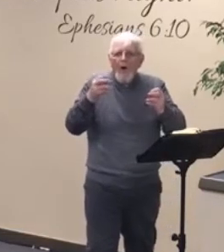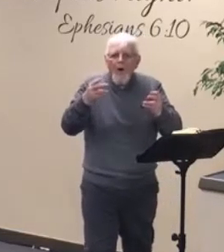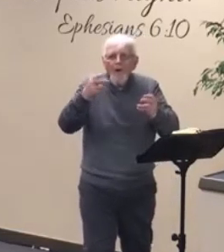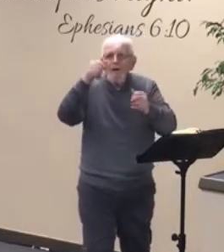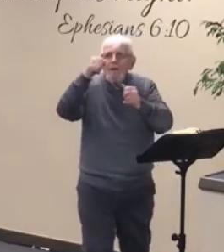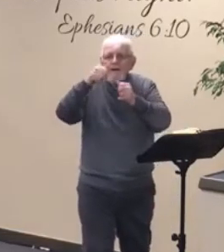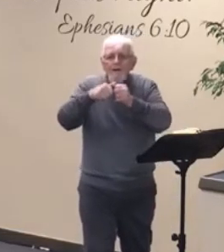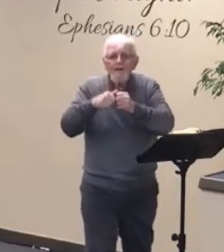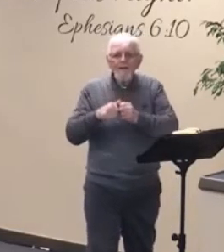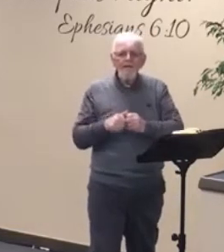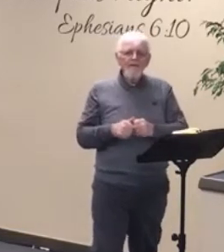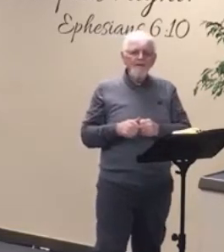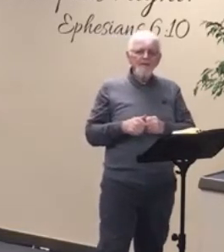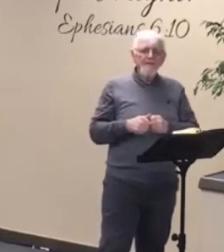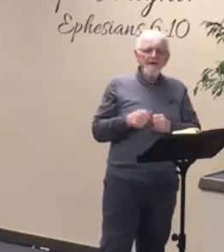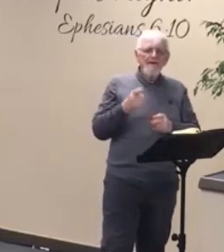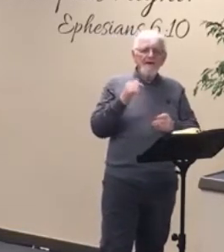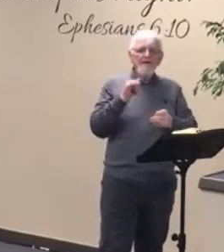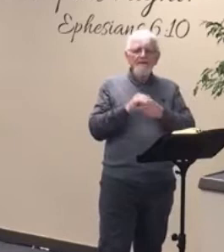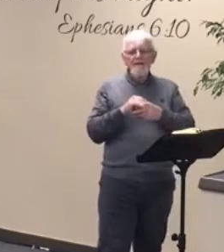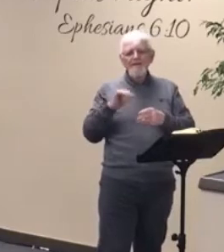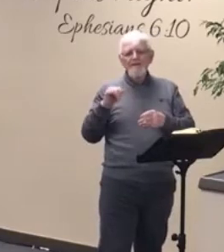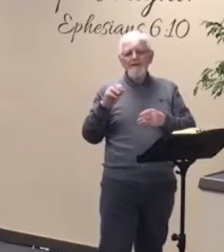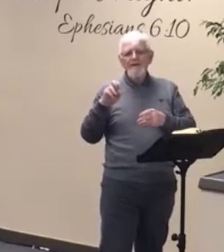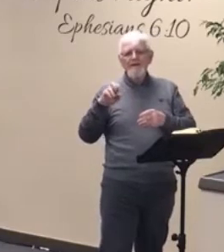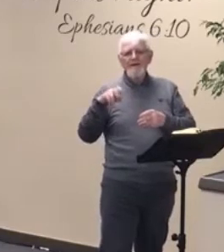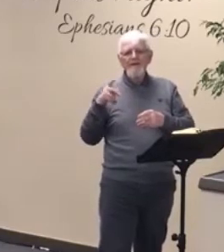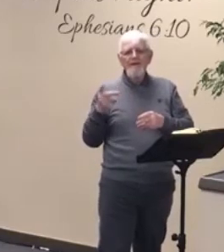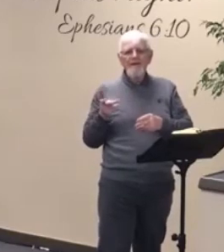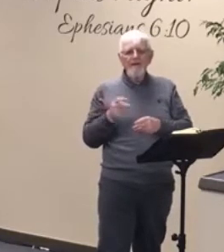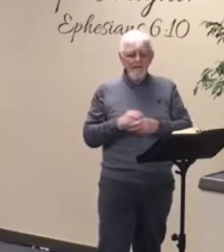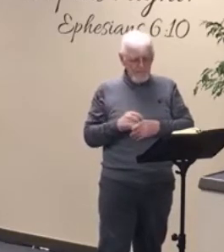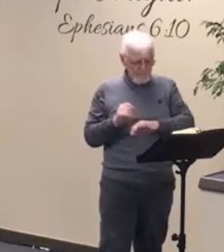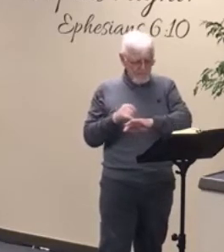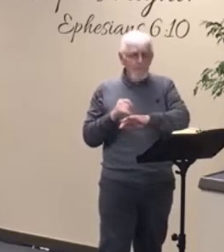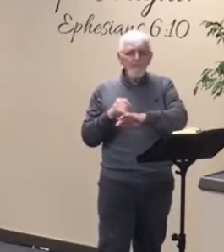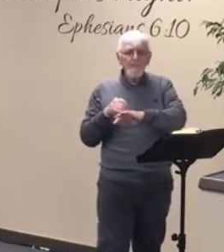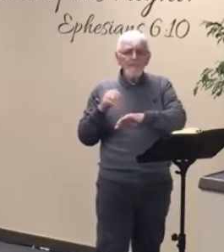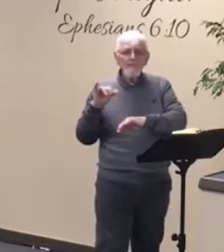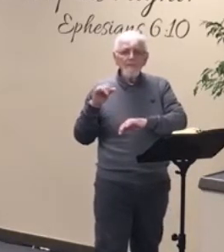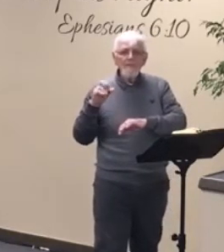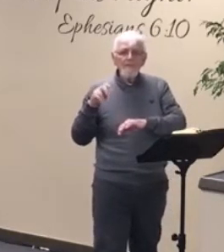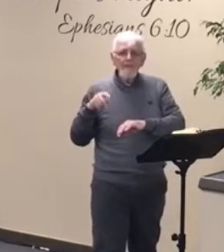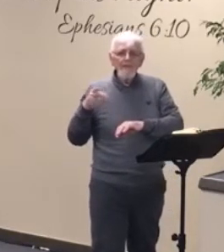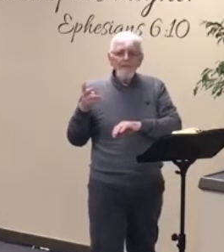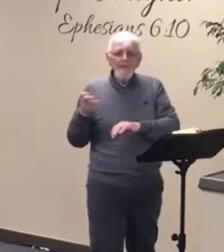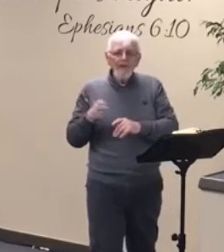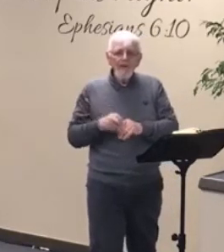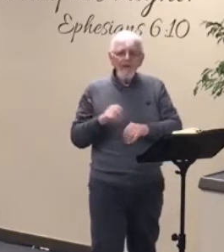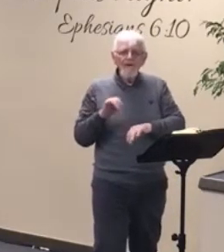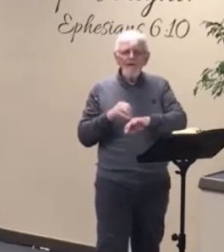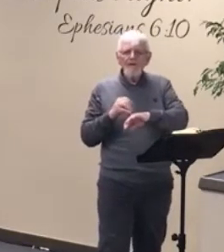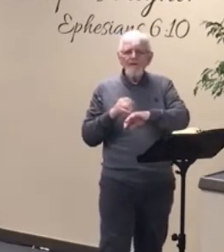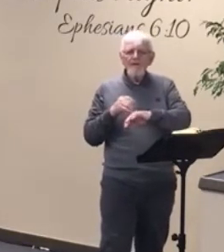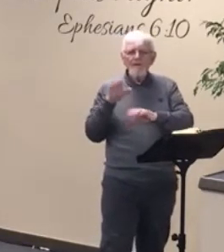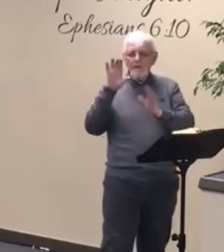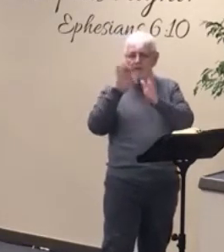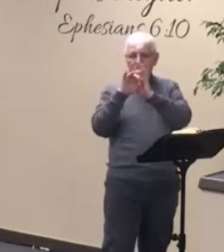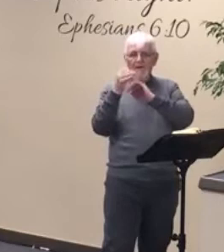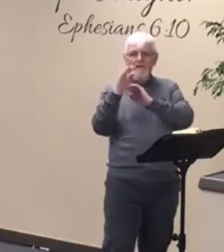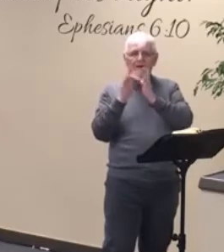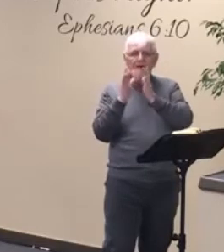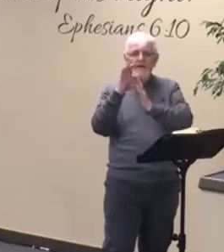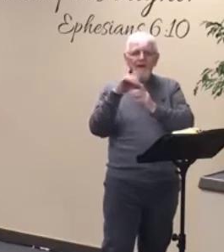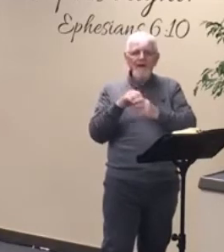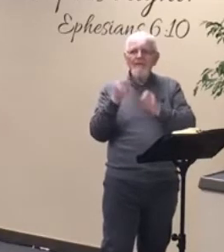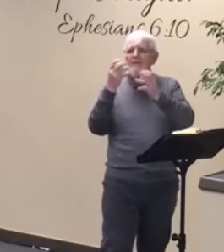looking at Joseph's life. I'd like to preach on Joseph. But there's a reliance on Joseph. I told you last time, Joseph is a picture of Jesus Christ in a